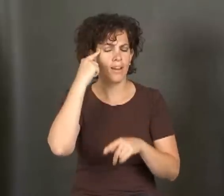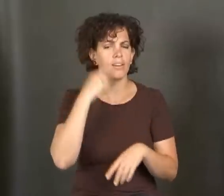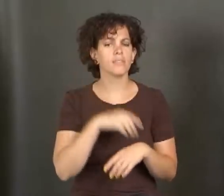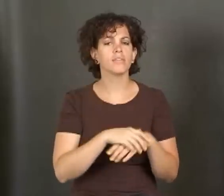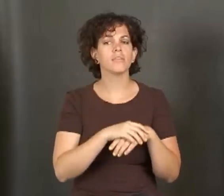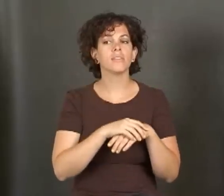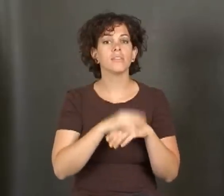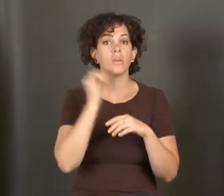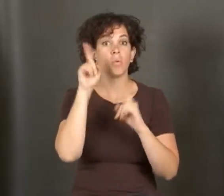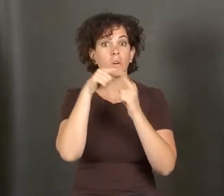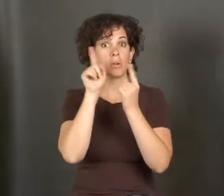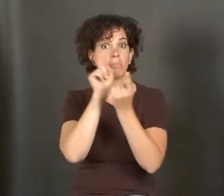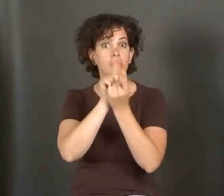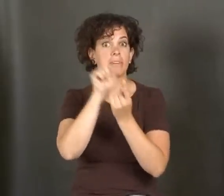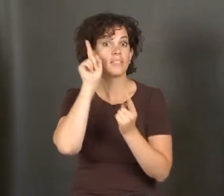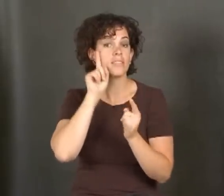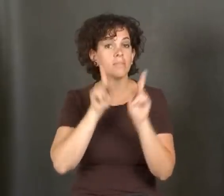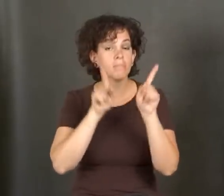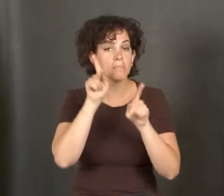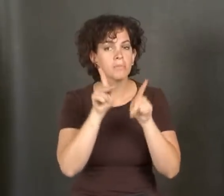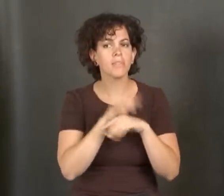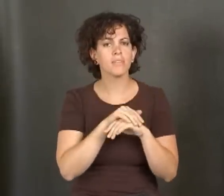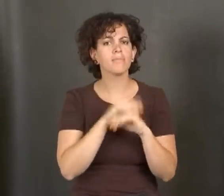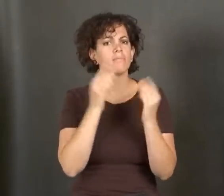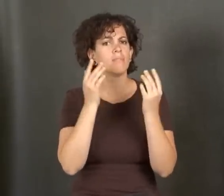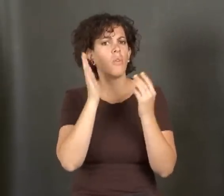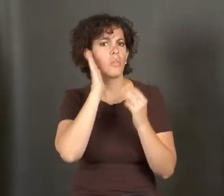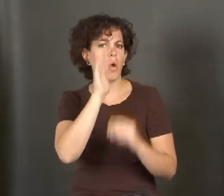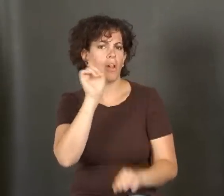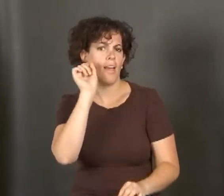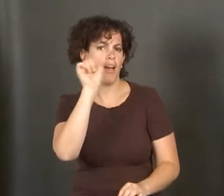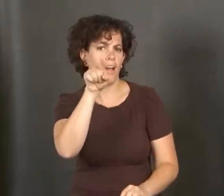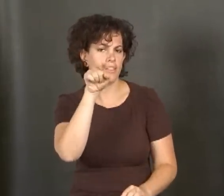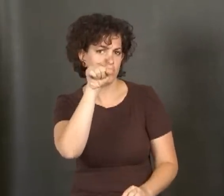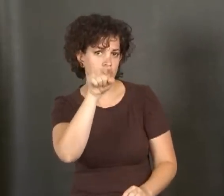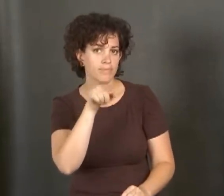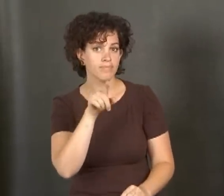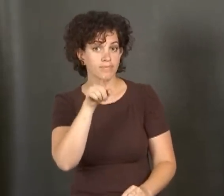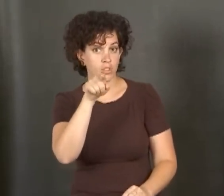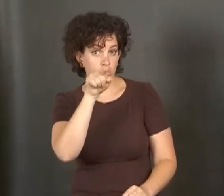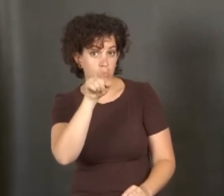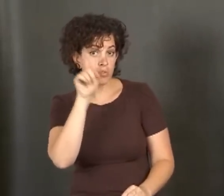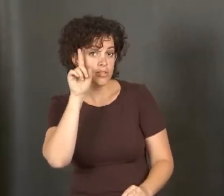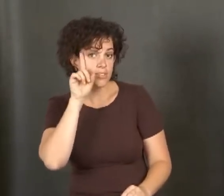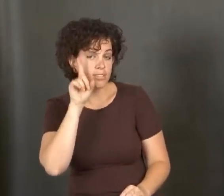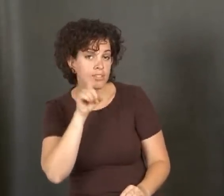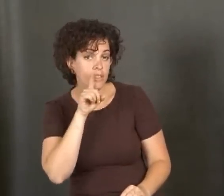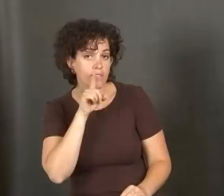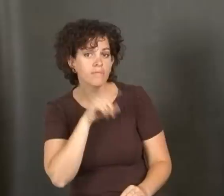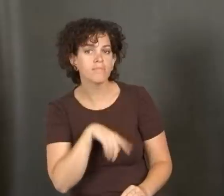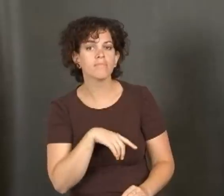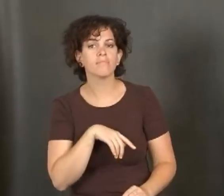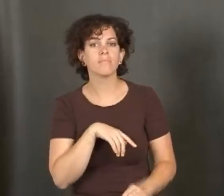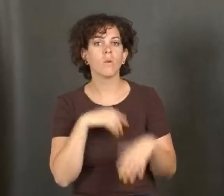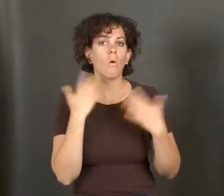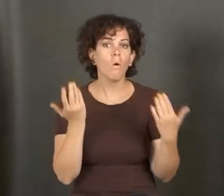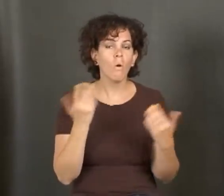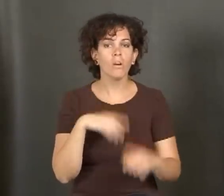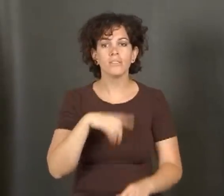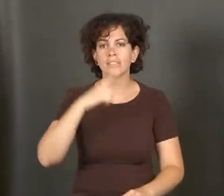It's important to keep in mind that when you meet a deaf person, it's likely that they'll ask you whether you are deaf